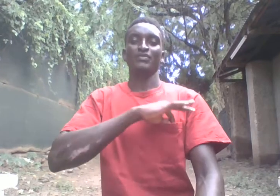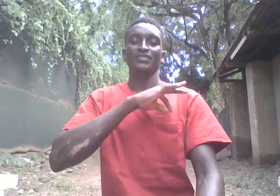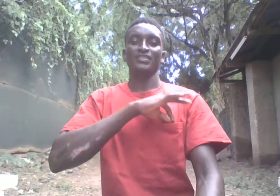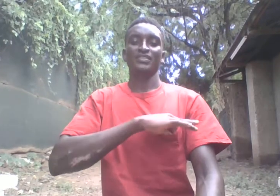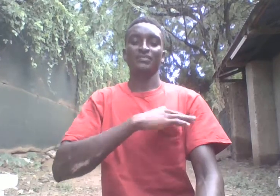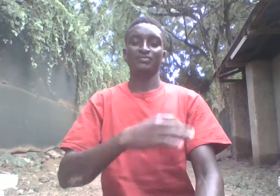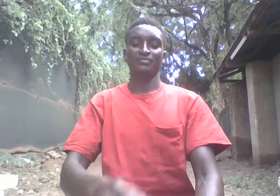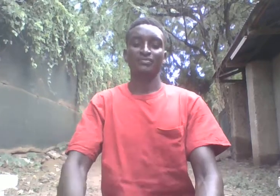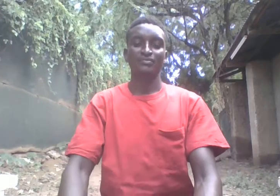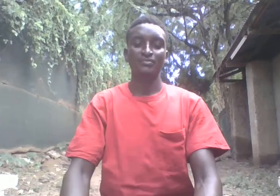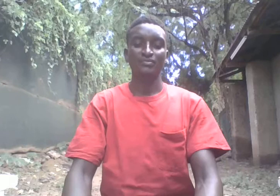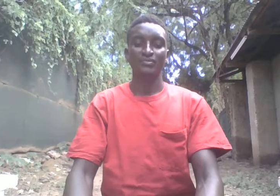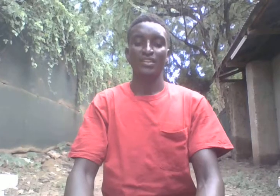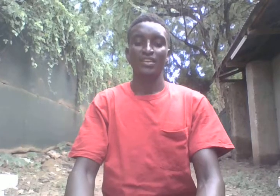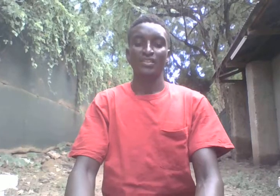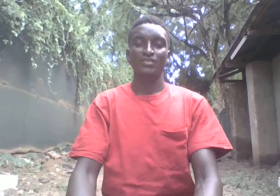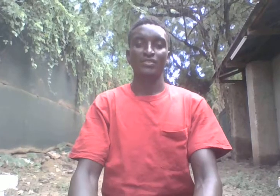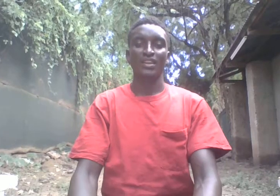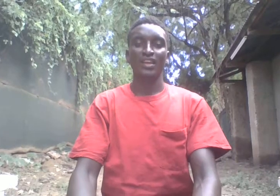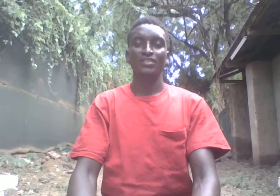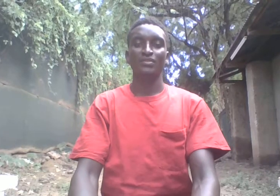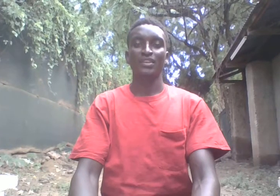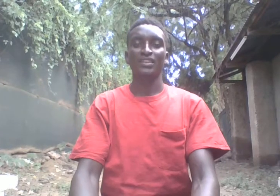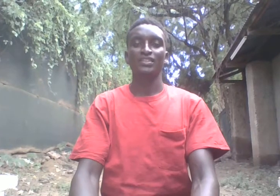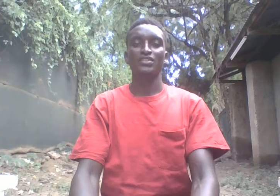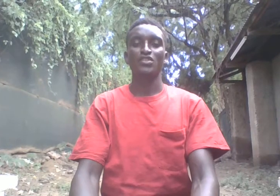profit. So the next one is doctor.